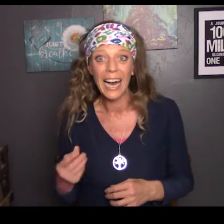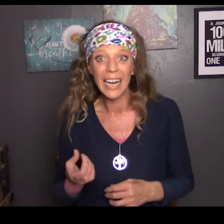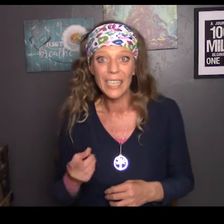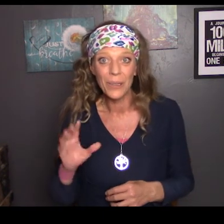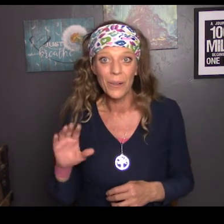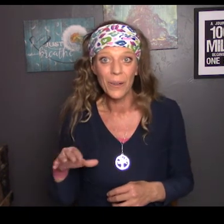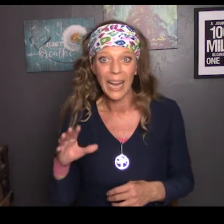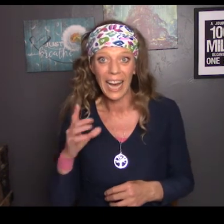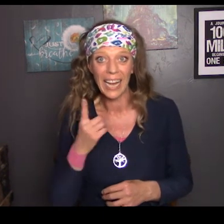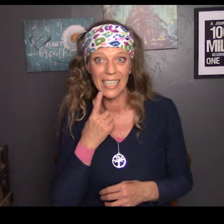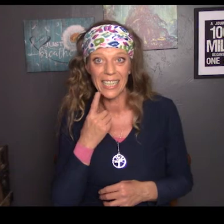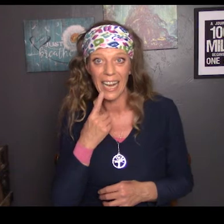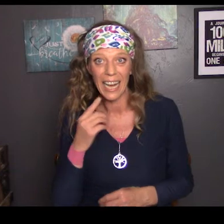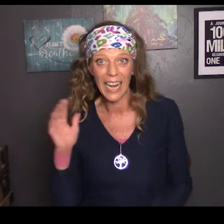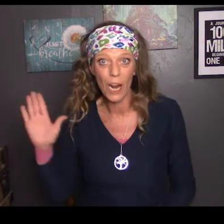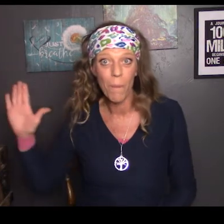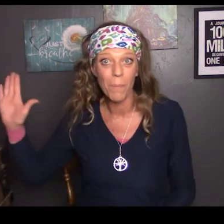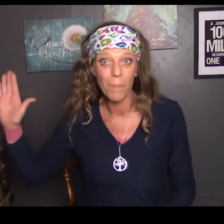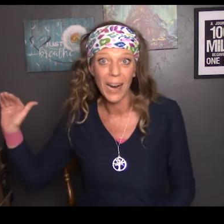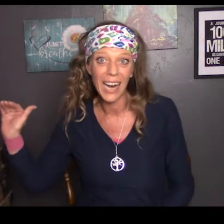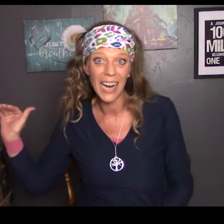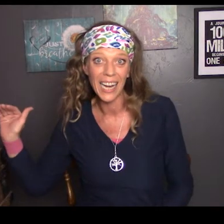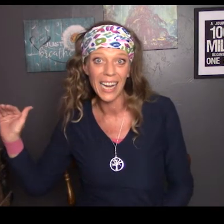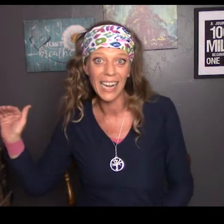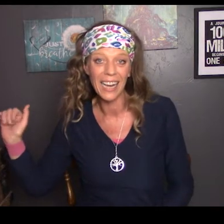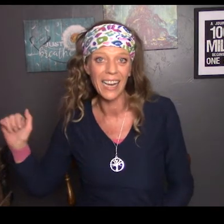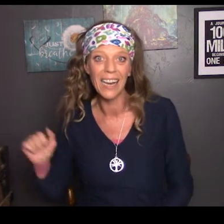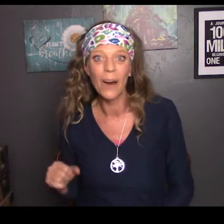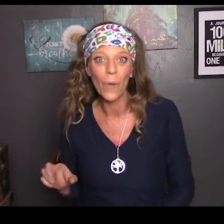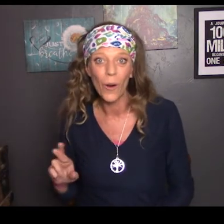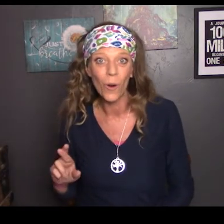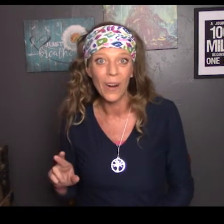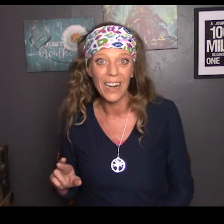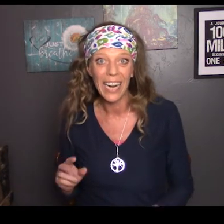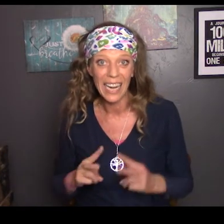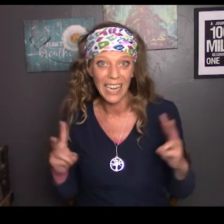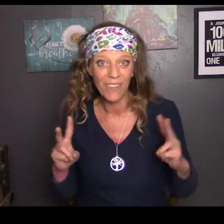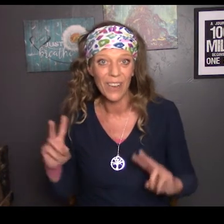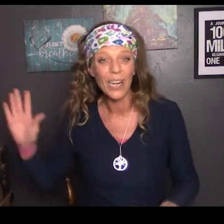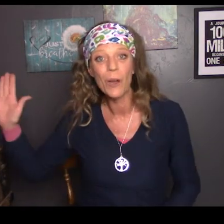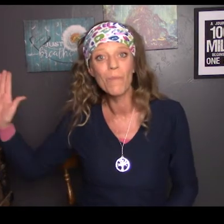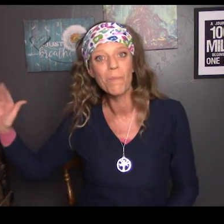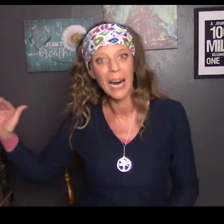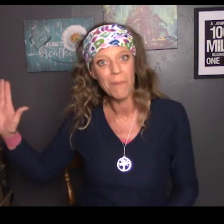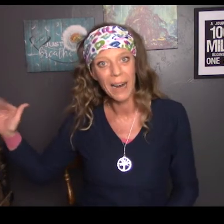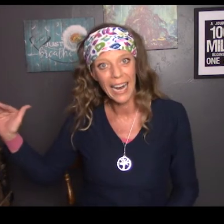And you can say bye or even bye-bye.